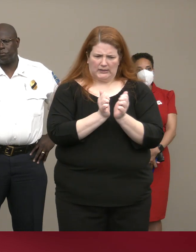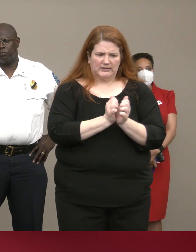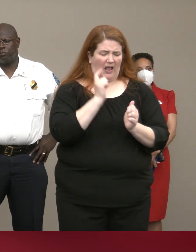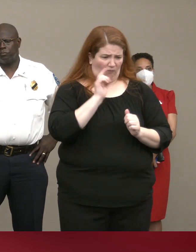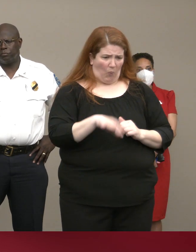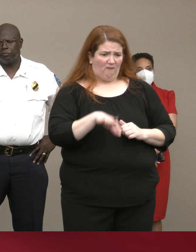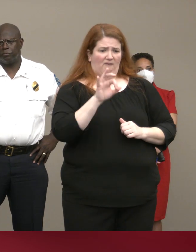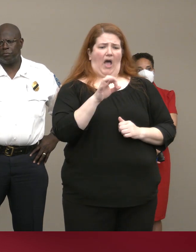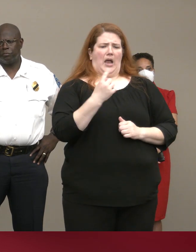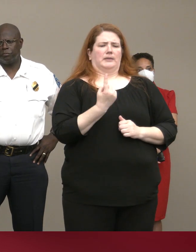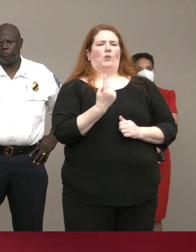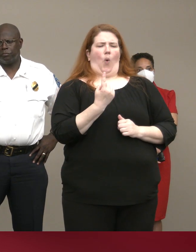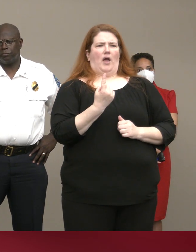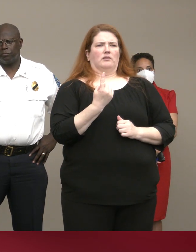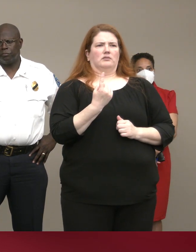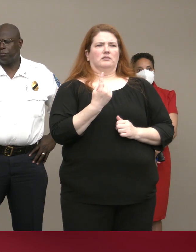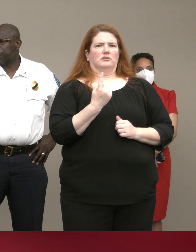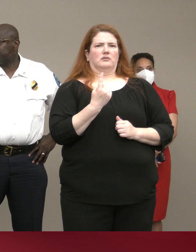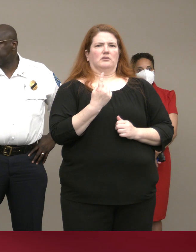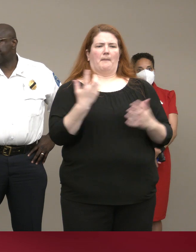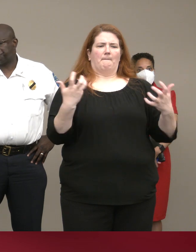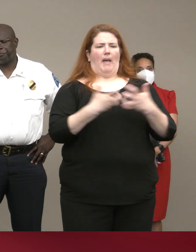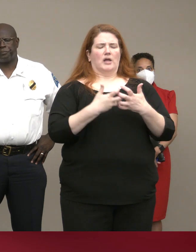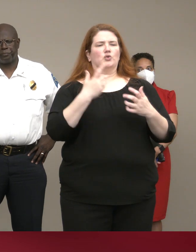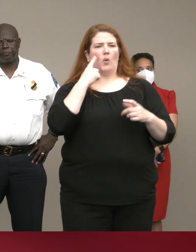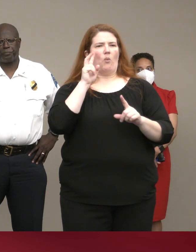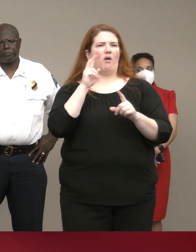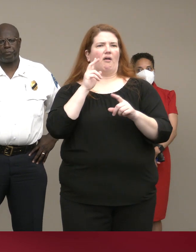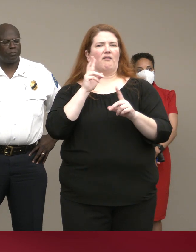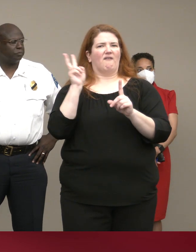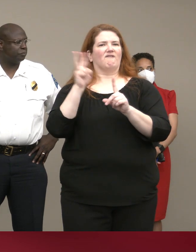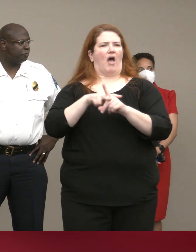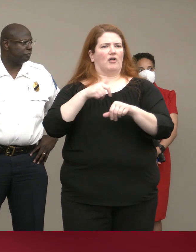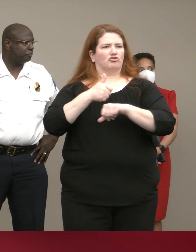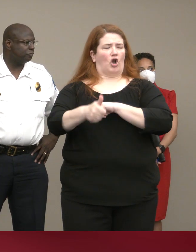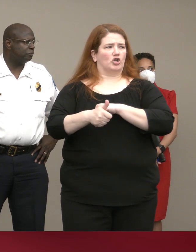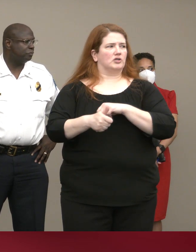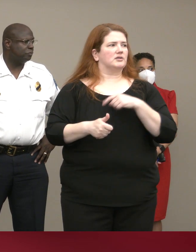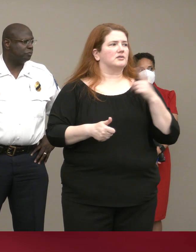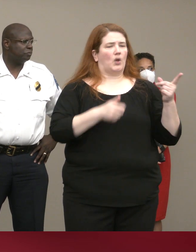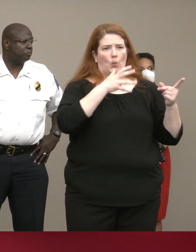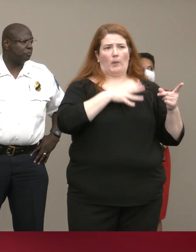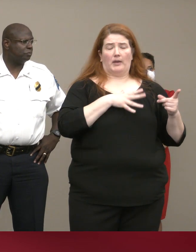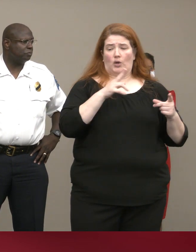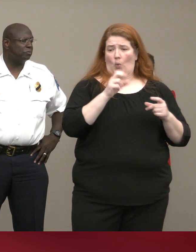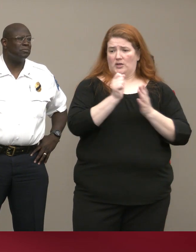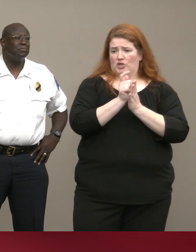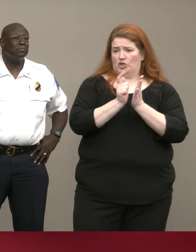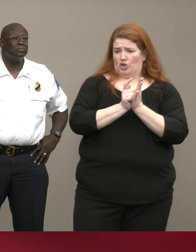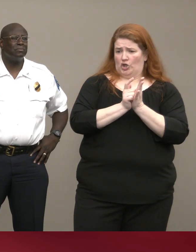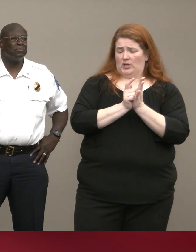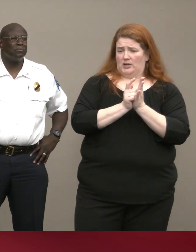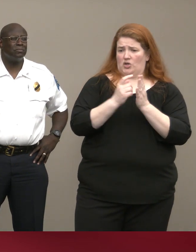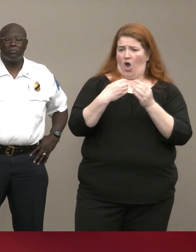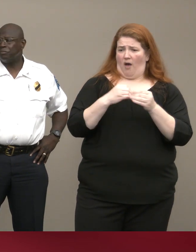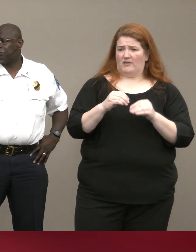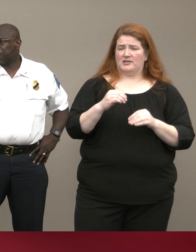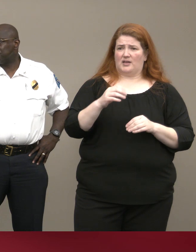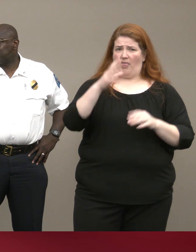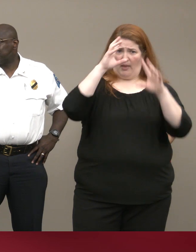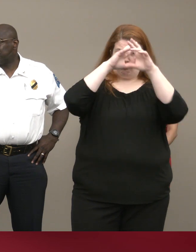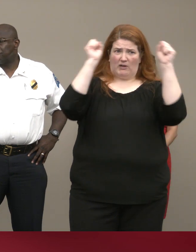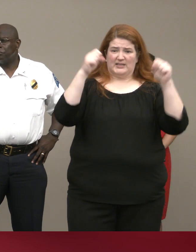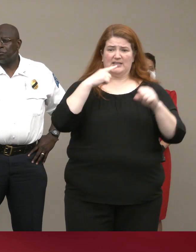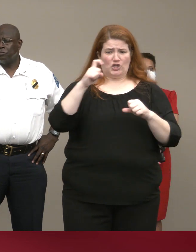to assist law enforcement in any way possible. Has the U.S. Attorney's Office been instructed by the President at all to take a very aggressive stance